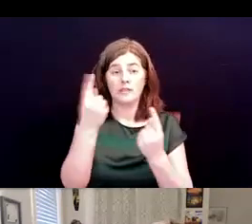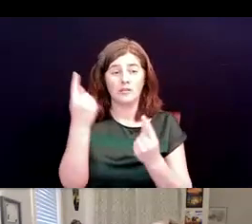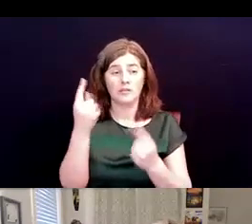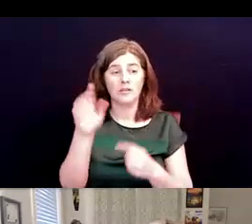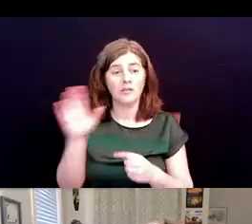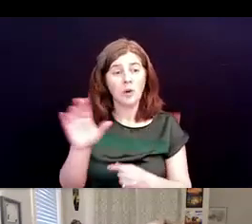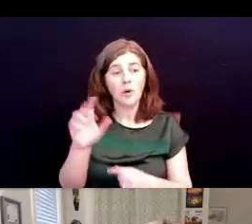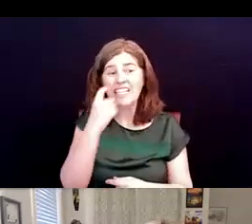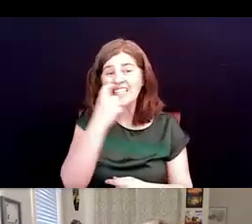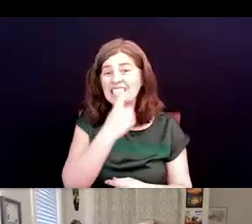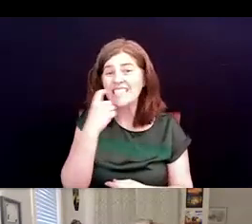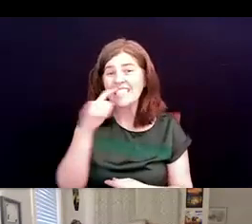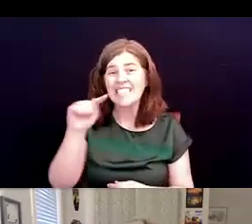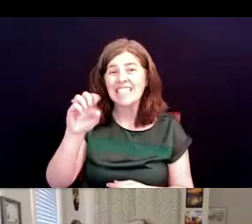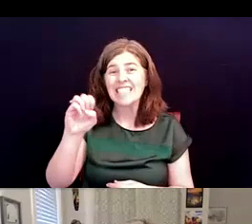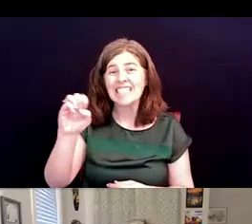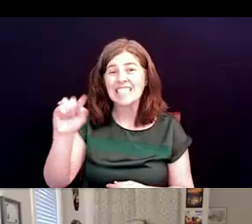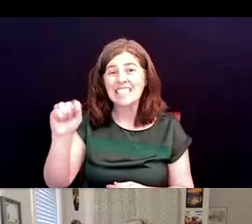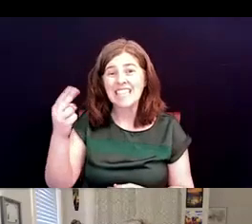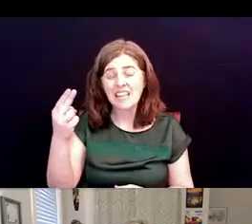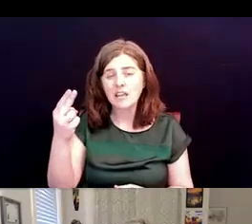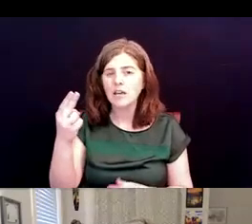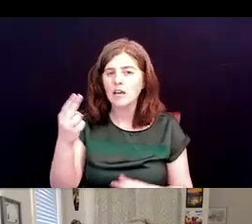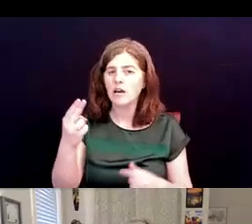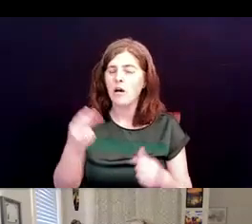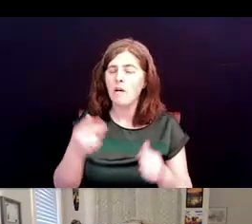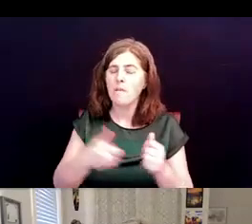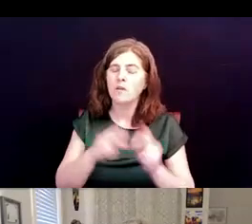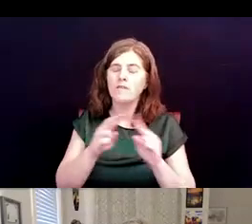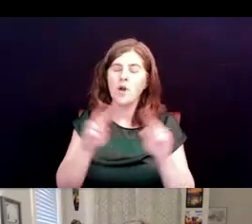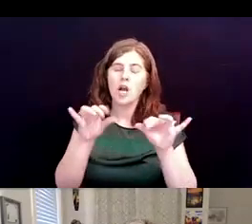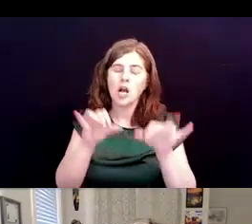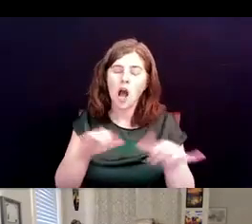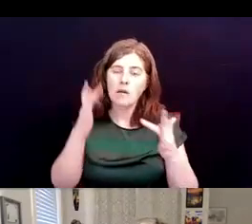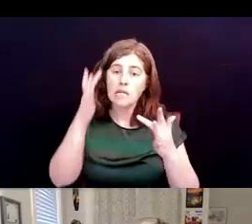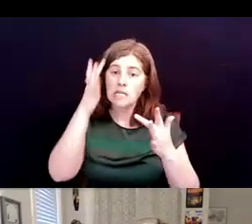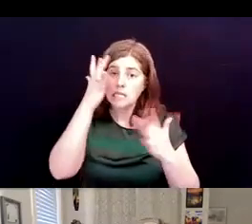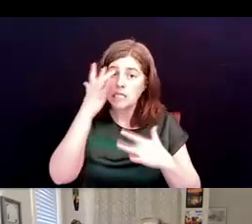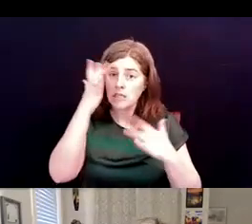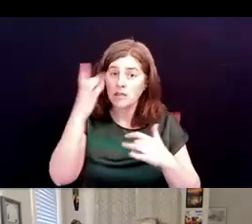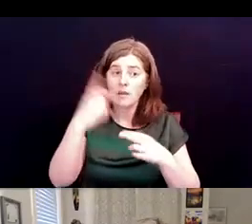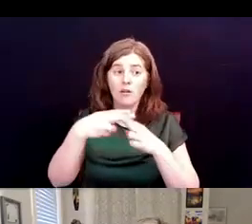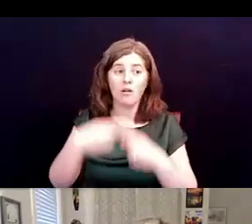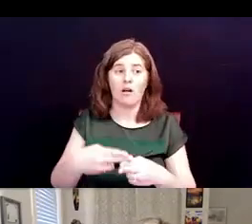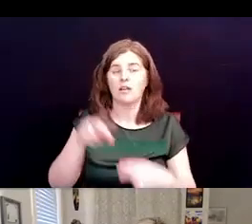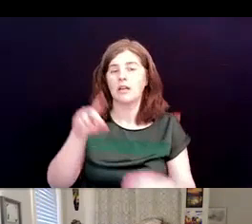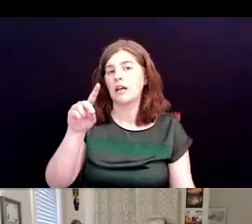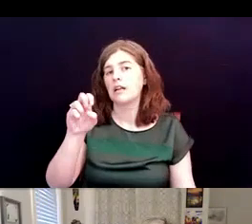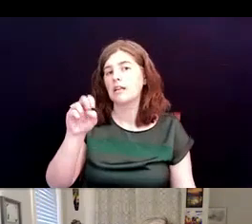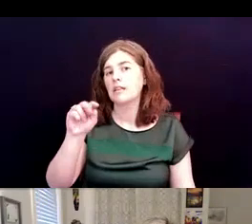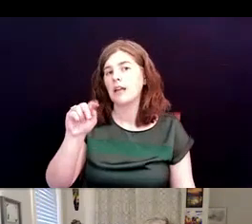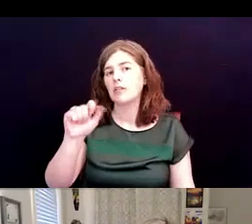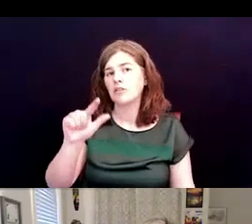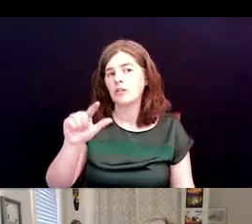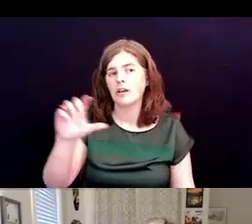right? So many people don't realize this, but one of the very most common diseases in childhood is something called dental caries, just the fancy